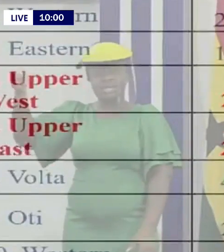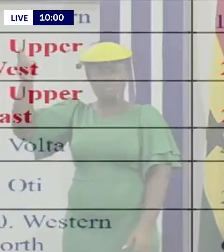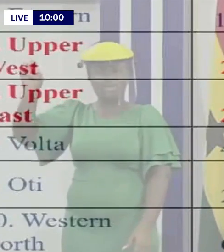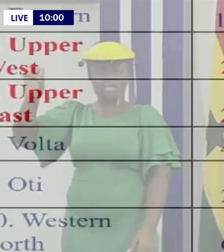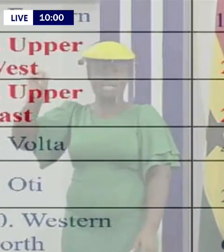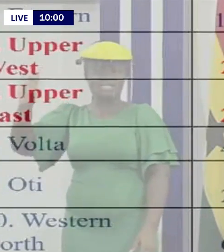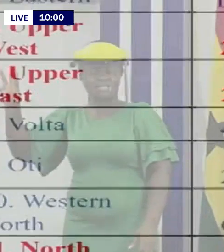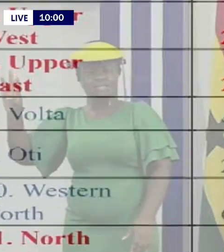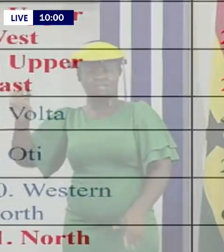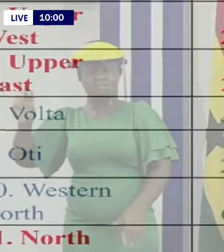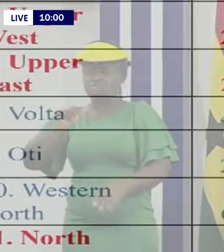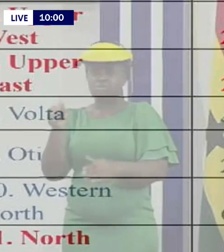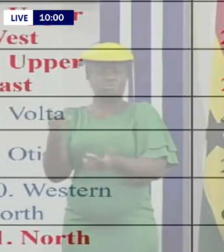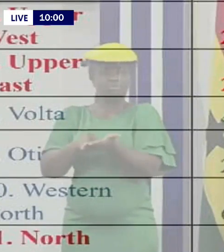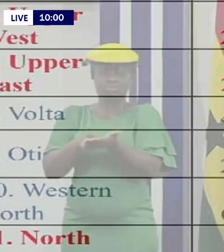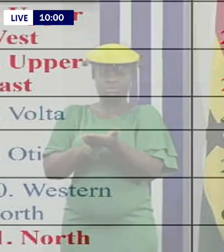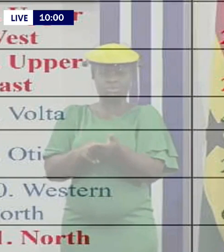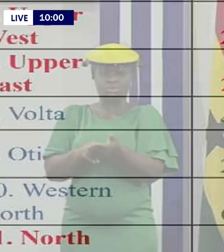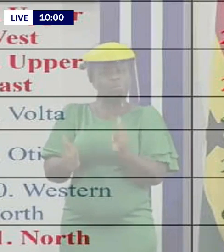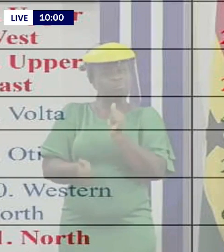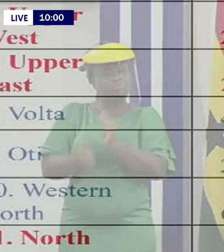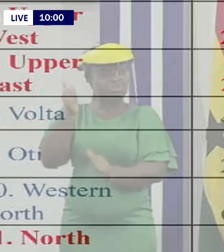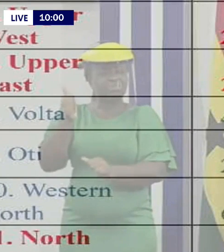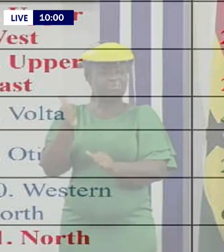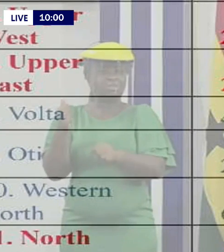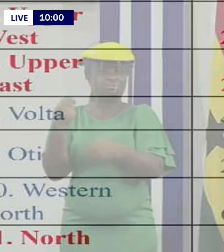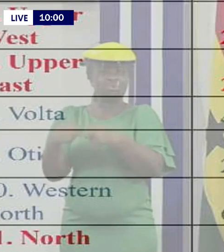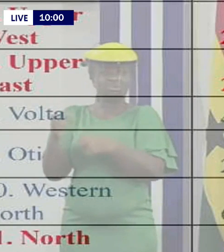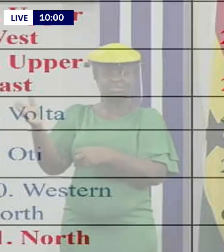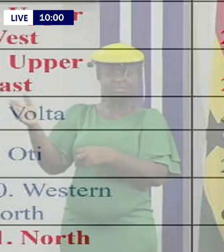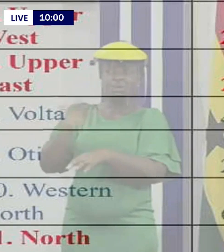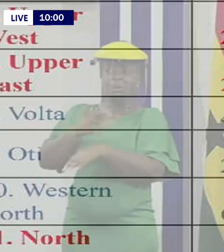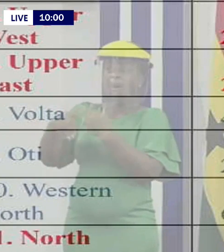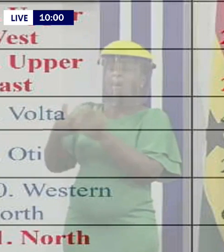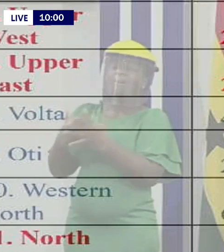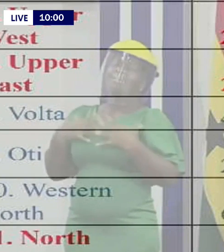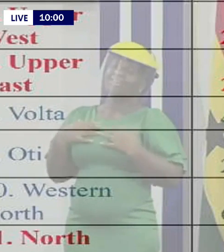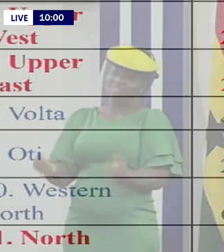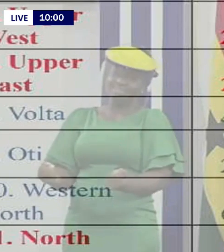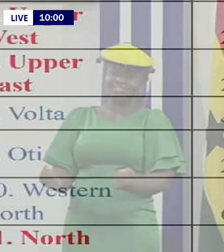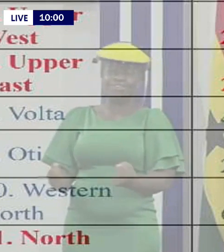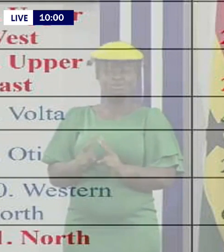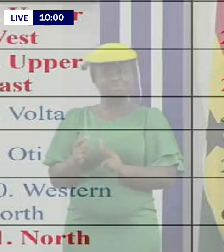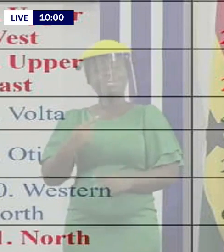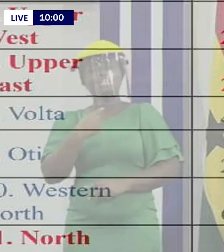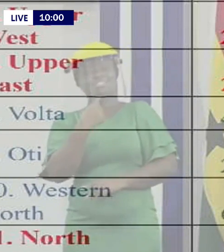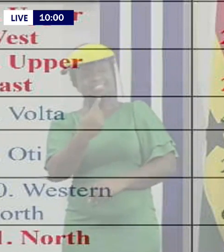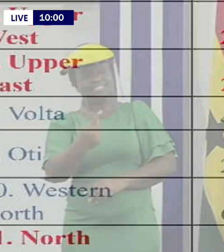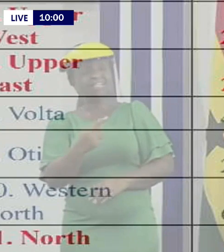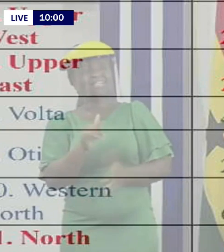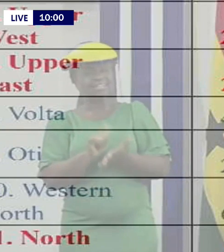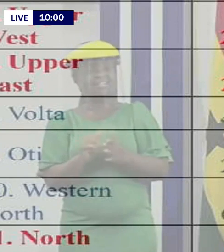not recorded a case for a while. In fact, most of their cases in Upper East, they have almost all recovered. And so one can probably start seeing